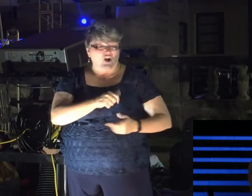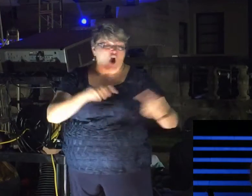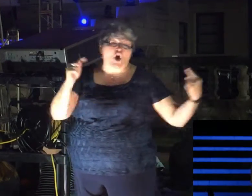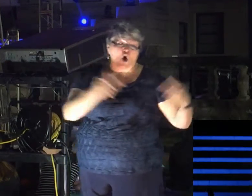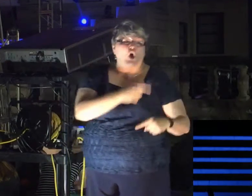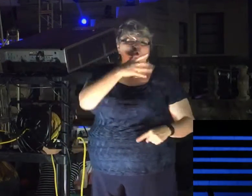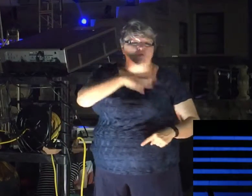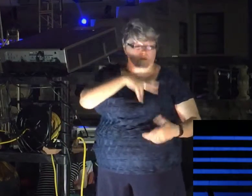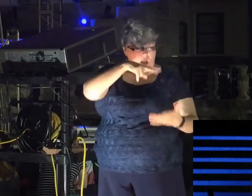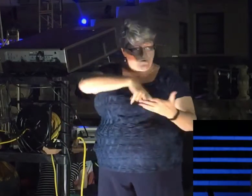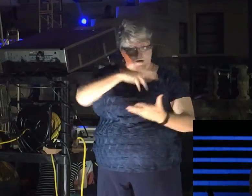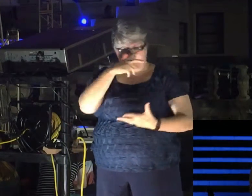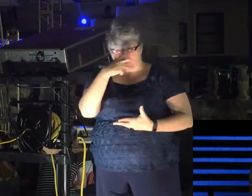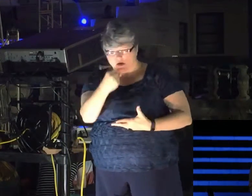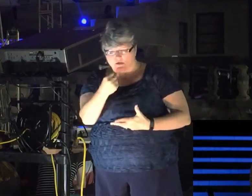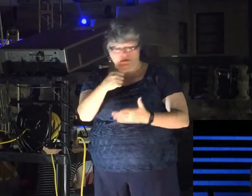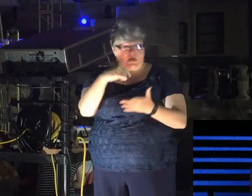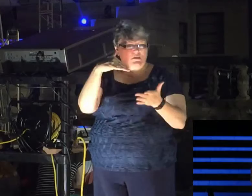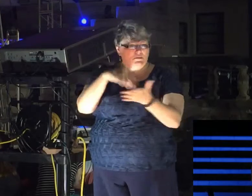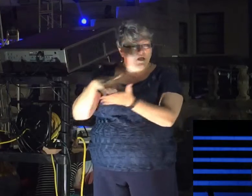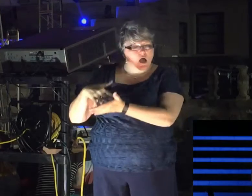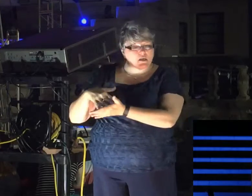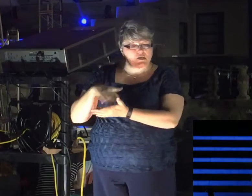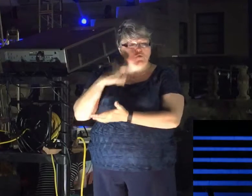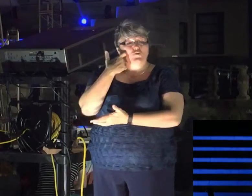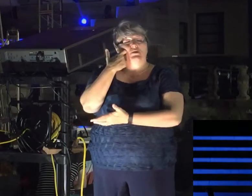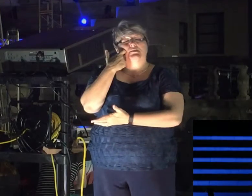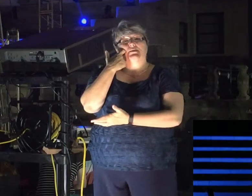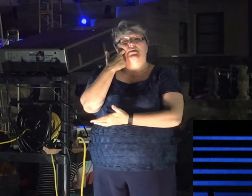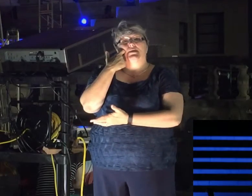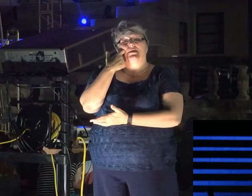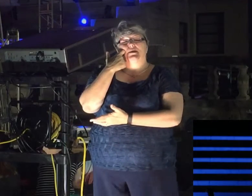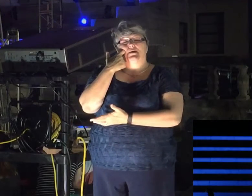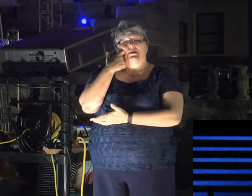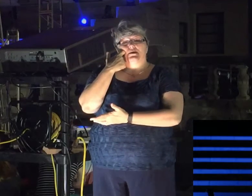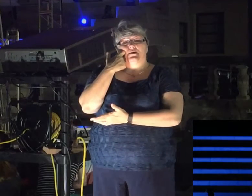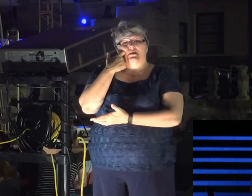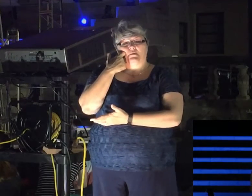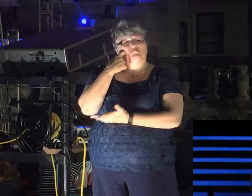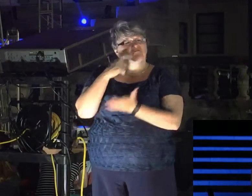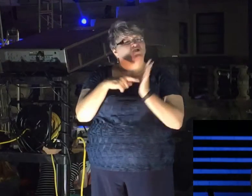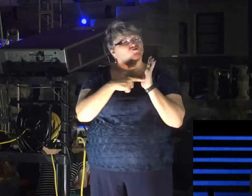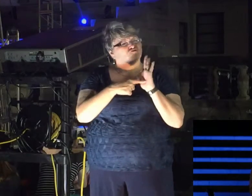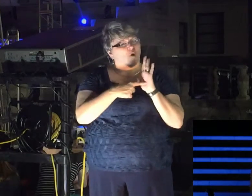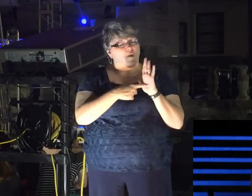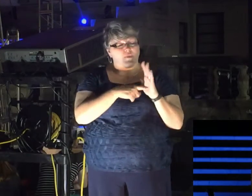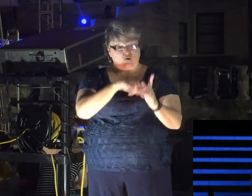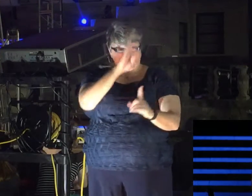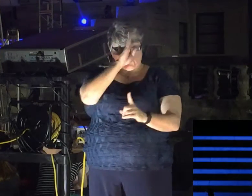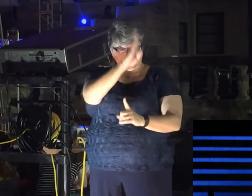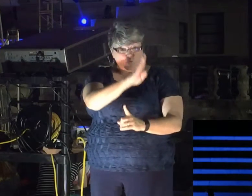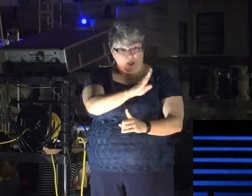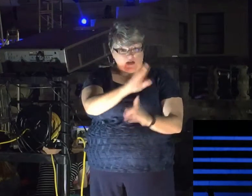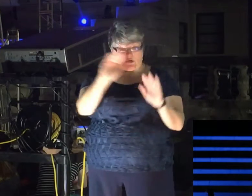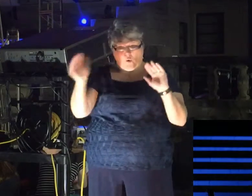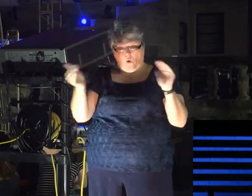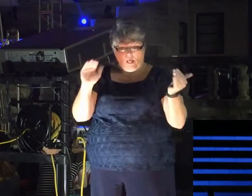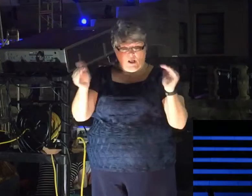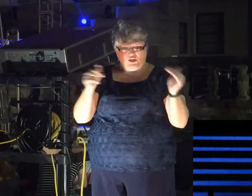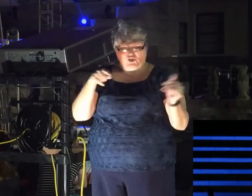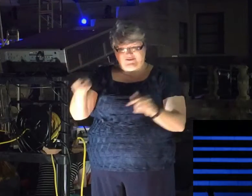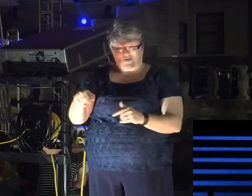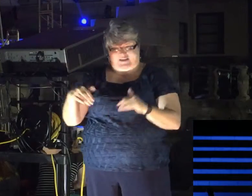culture hurts women. I read a fascinating study recently that is showing there's a